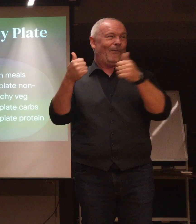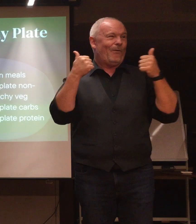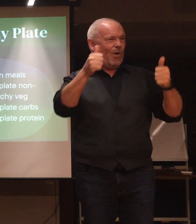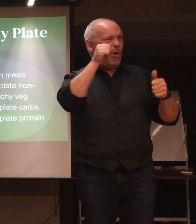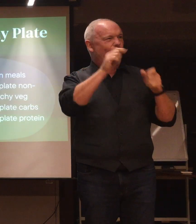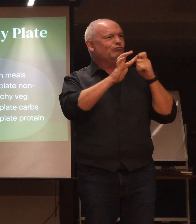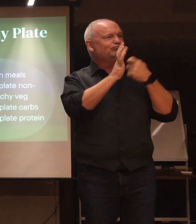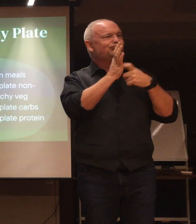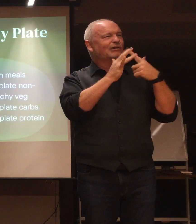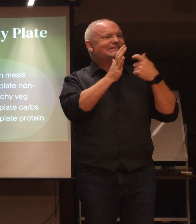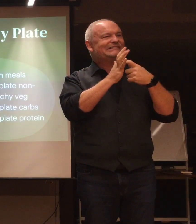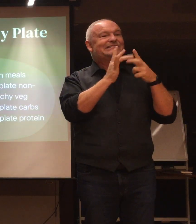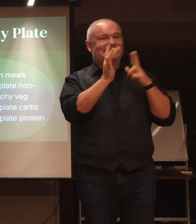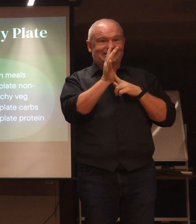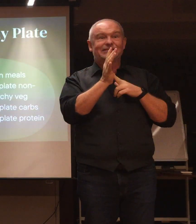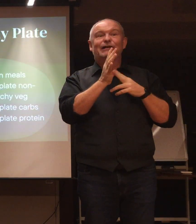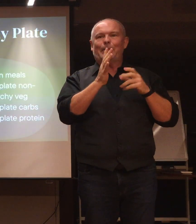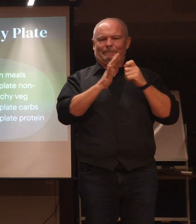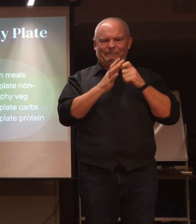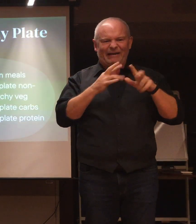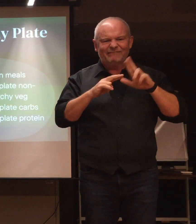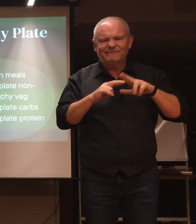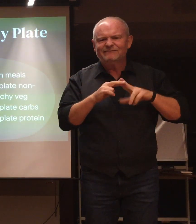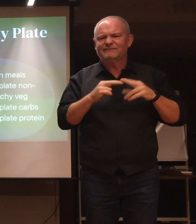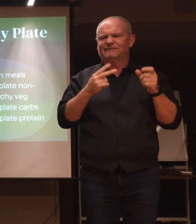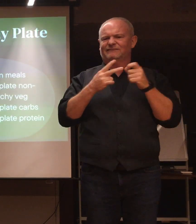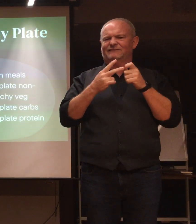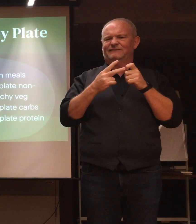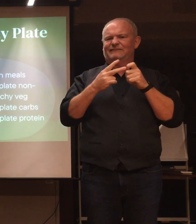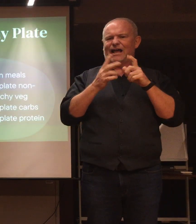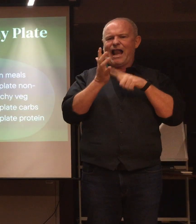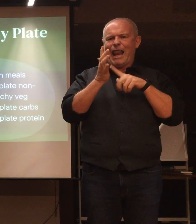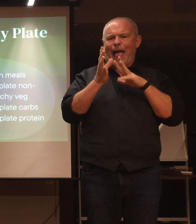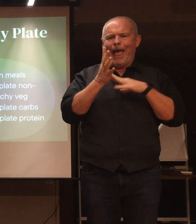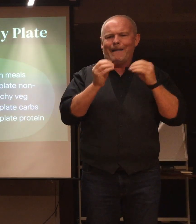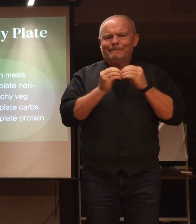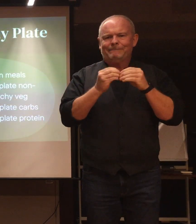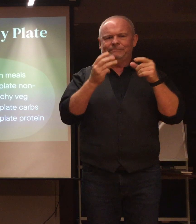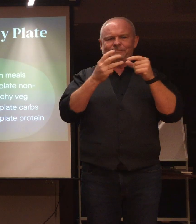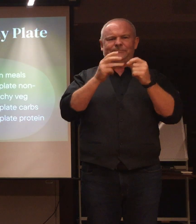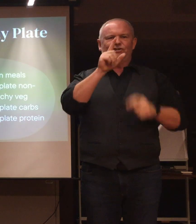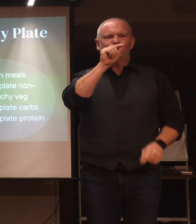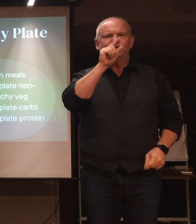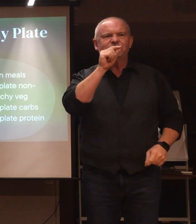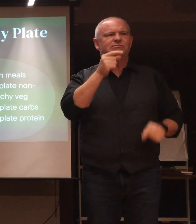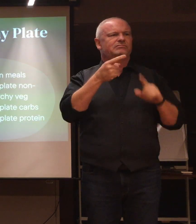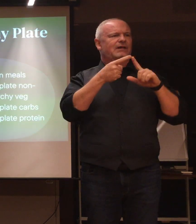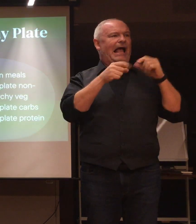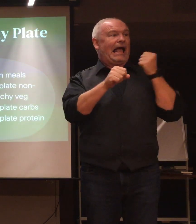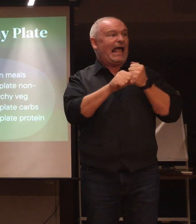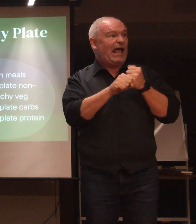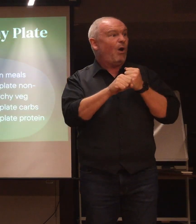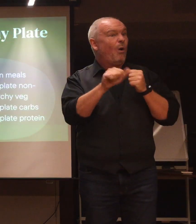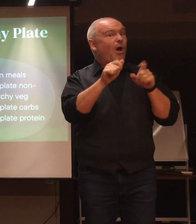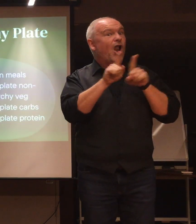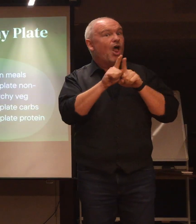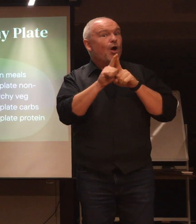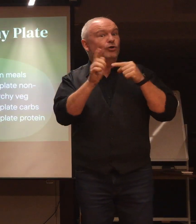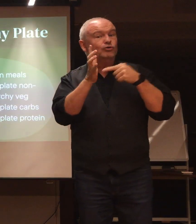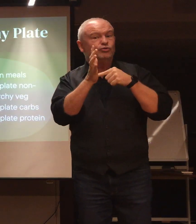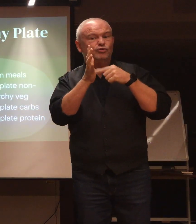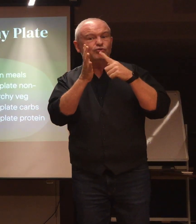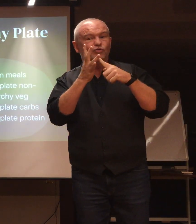Good. So yep, it'll be beef, lamb, chicken, eggs, even things like